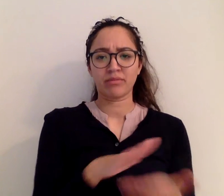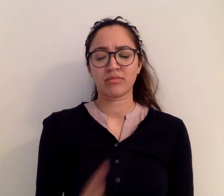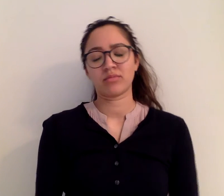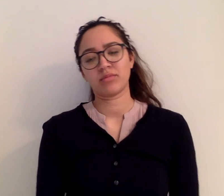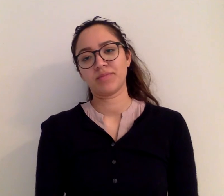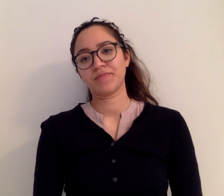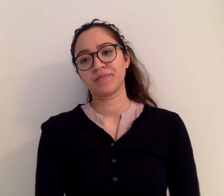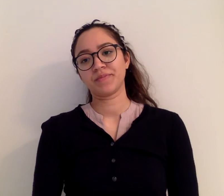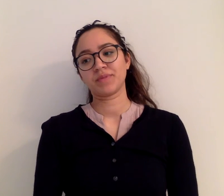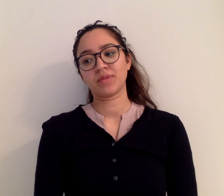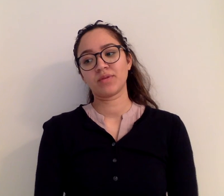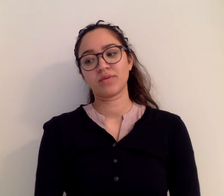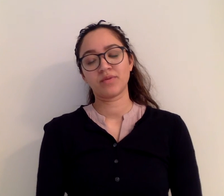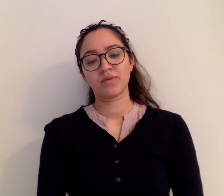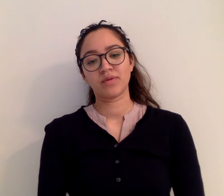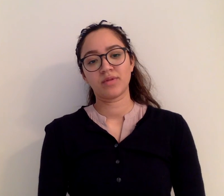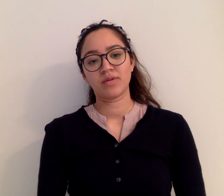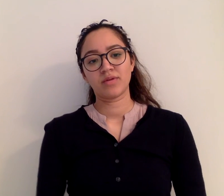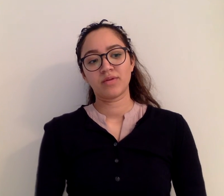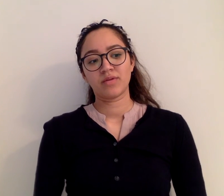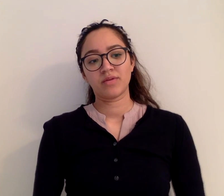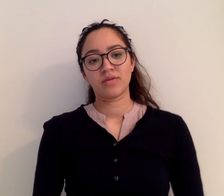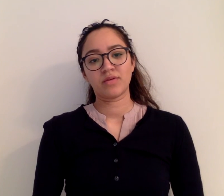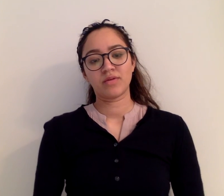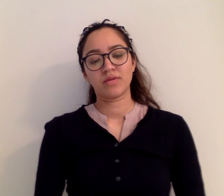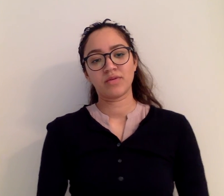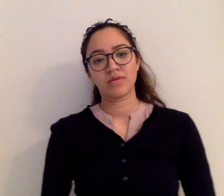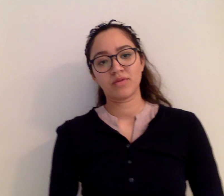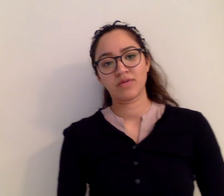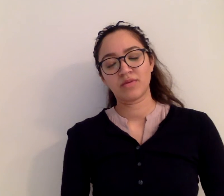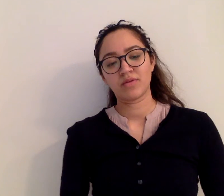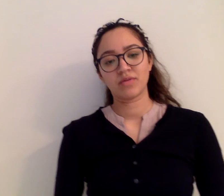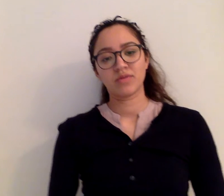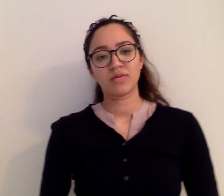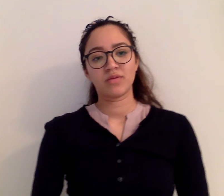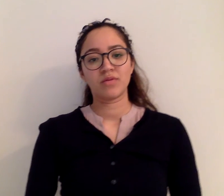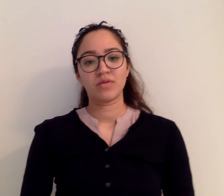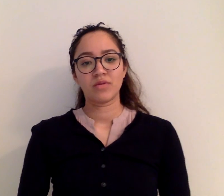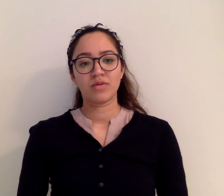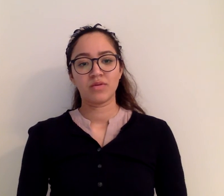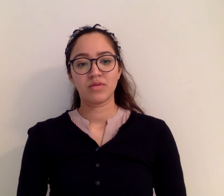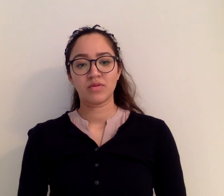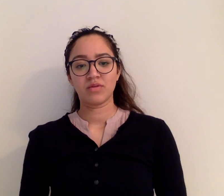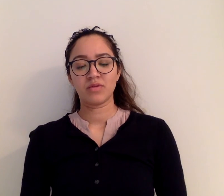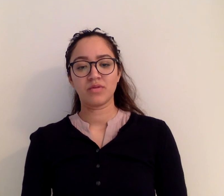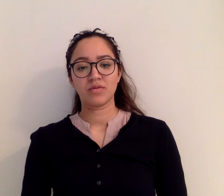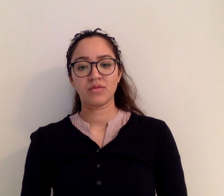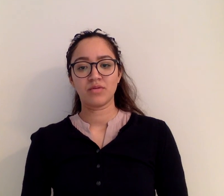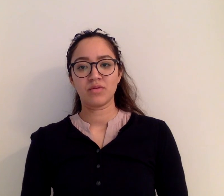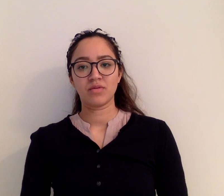Whelan's twin, David, denies his brother committed espionage, saying Paul Whelan was in Moscow for a friend's wedding.